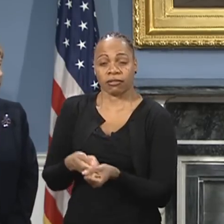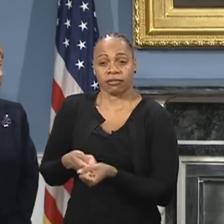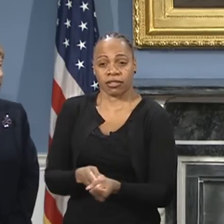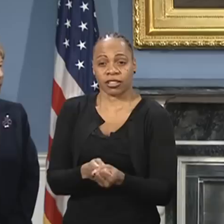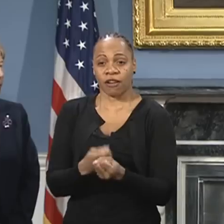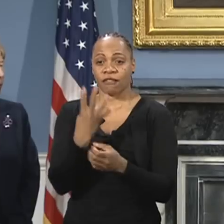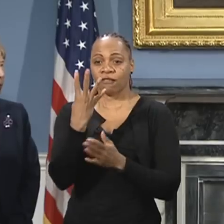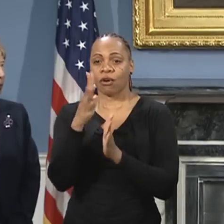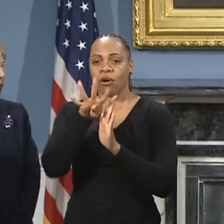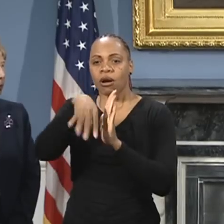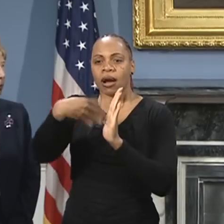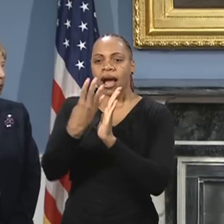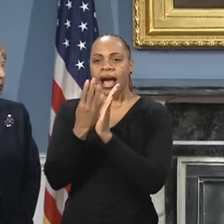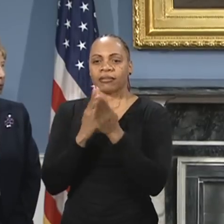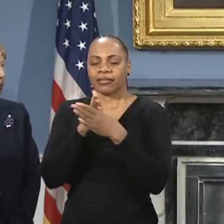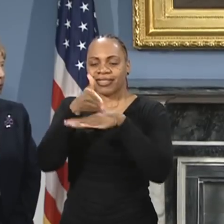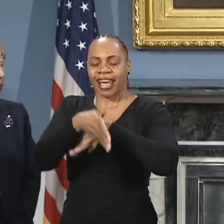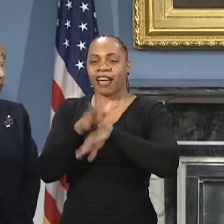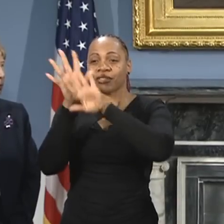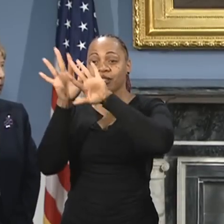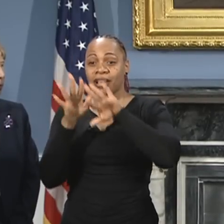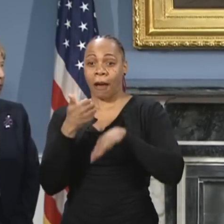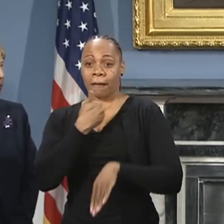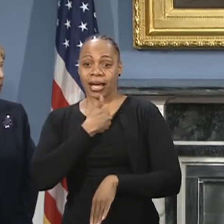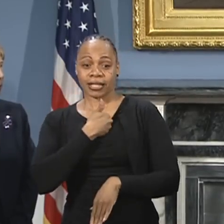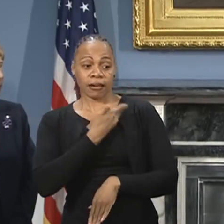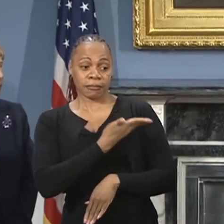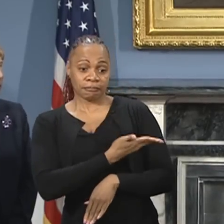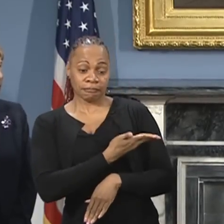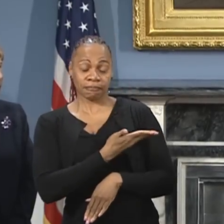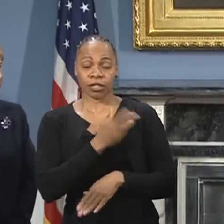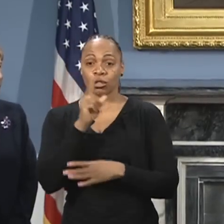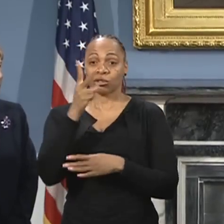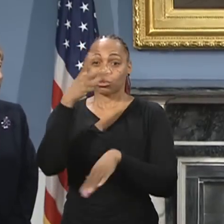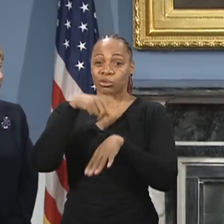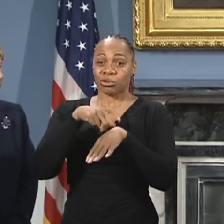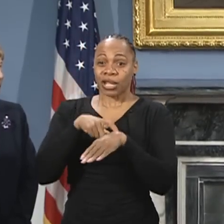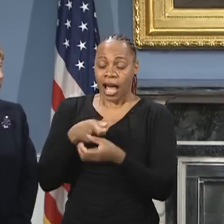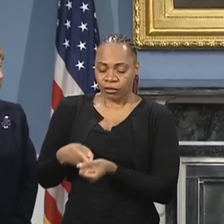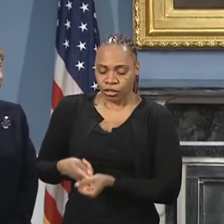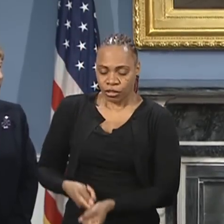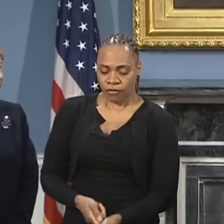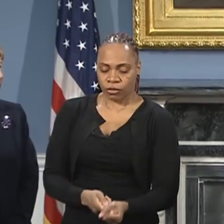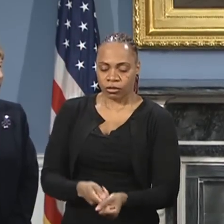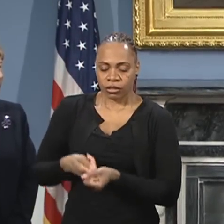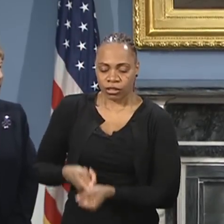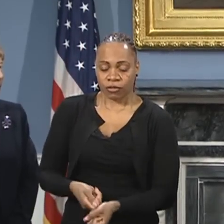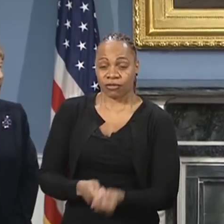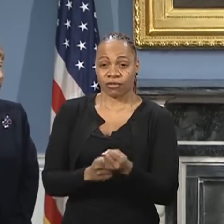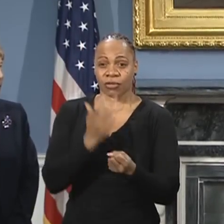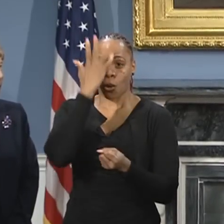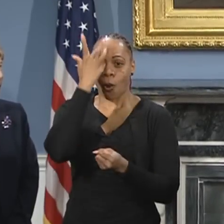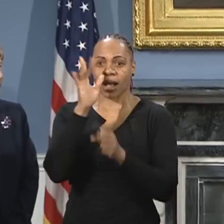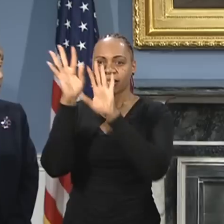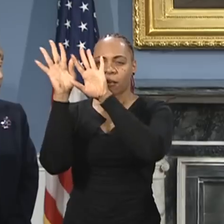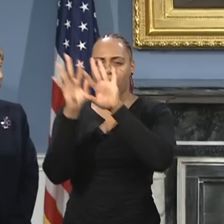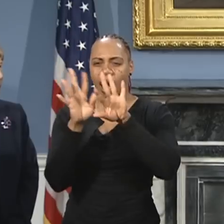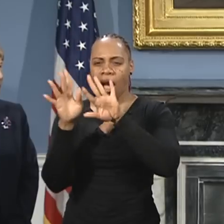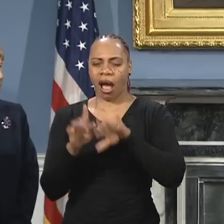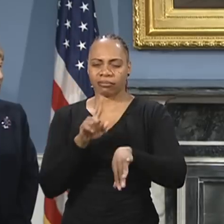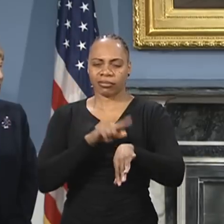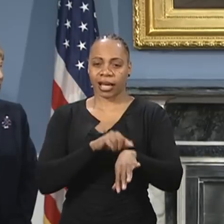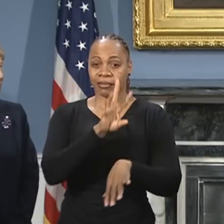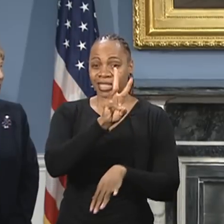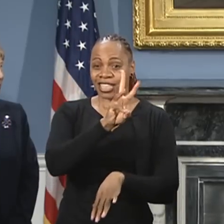begun. I have shoveled twice this morning already because it came on so quickly. I think it was 6:30 and